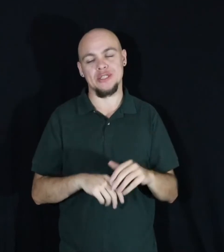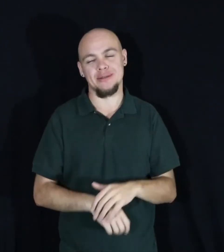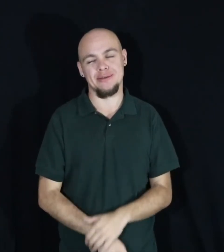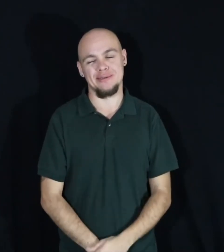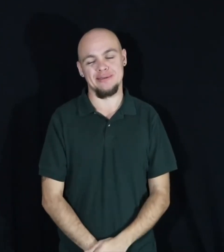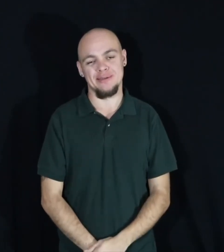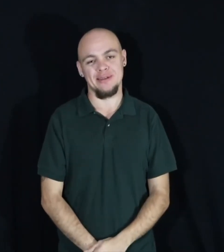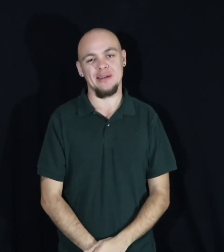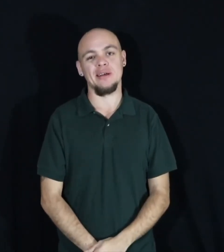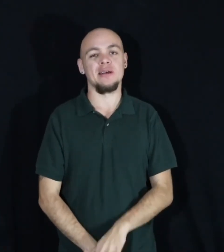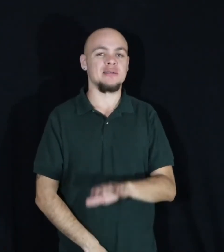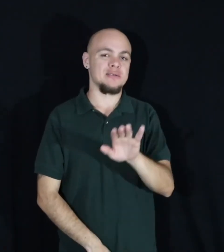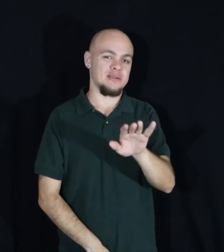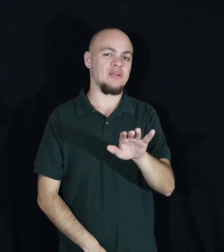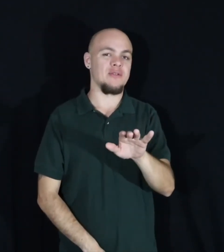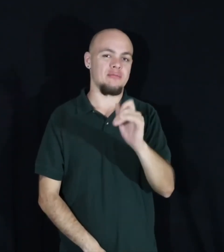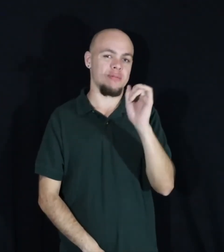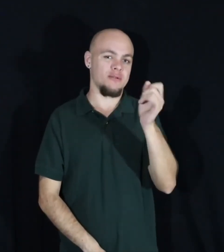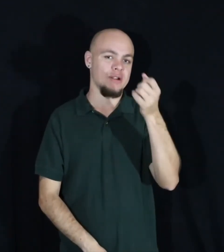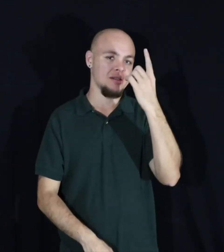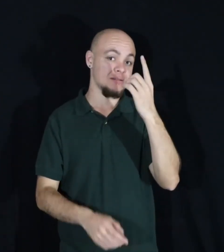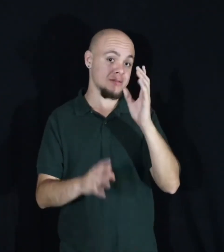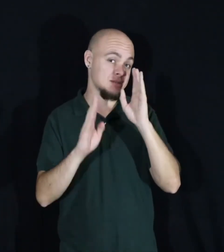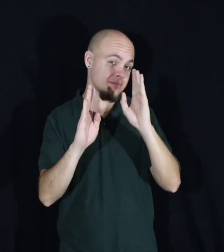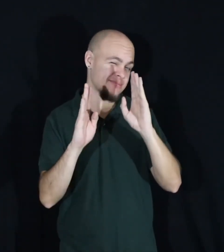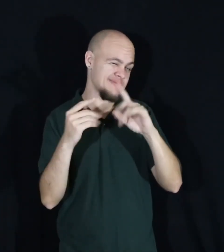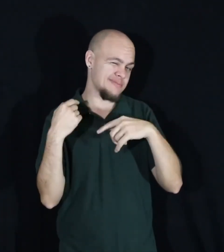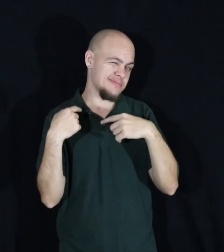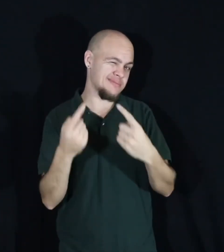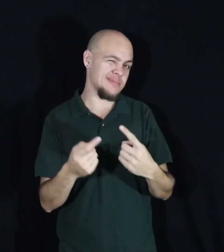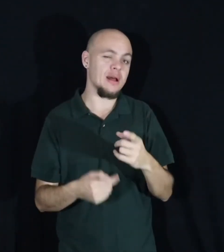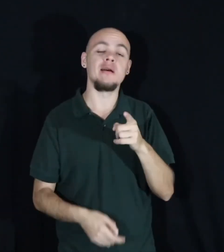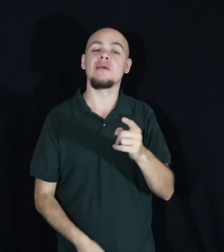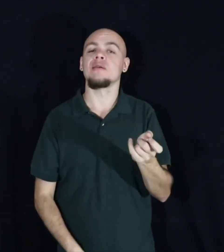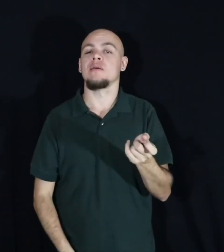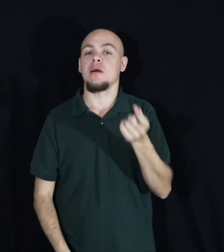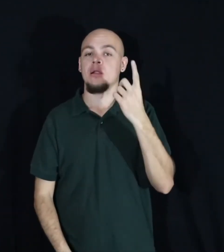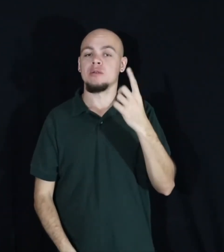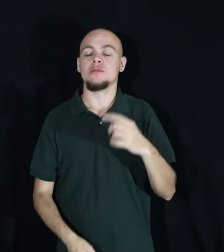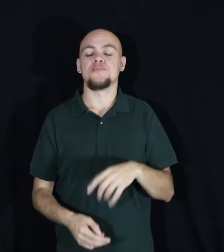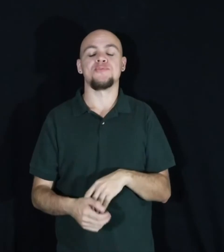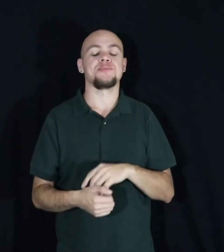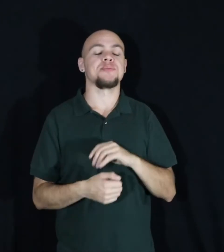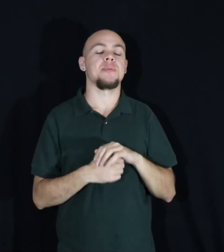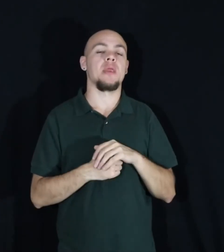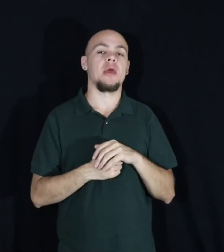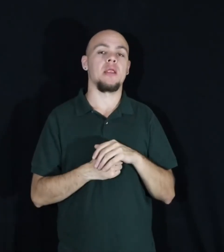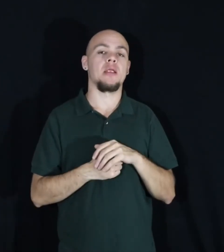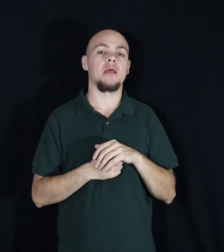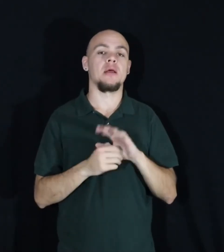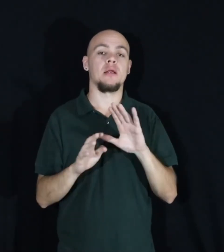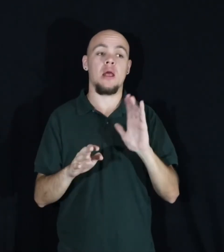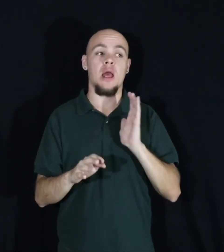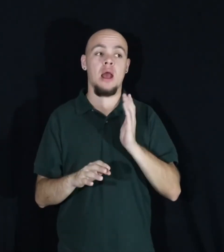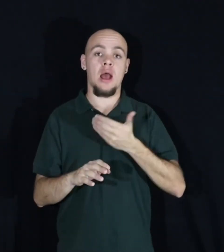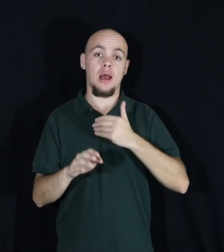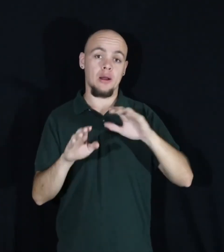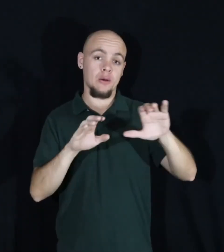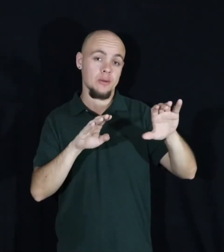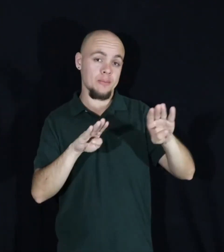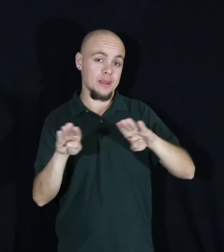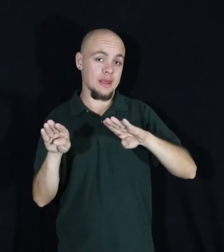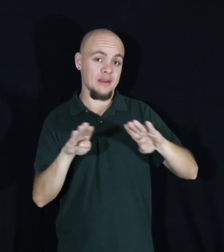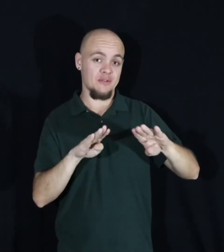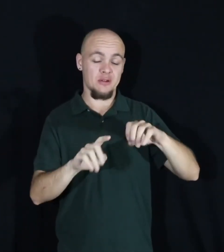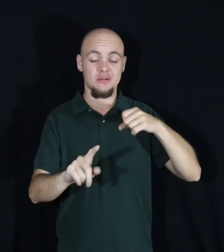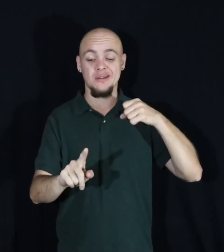you've stuck it out with me this far and you're paying attention, hopefully I've shown you that our actions have